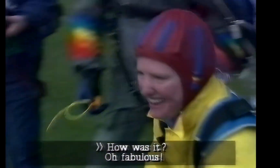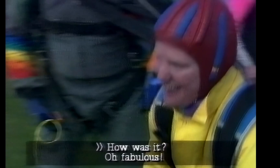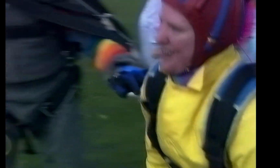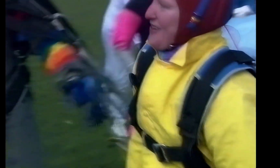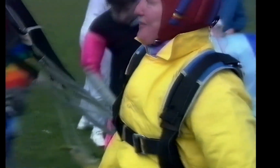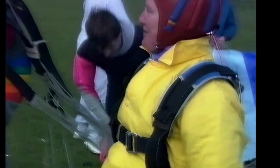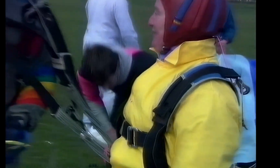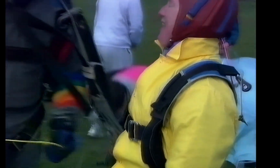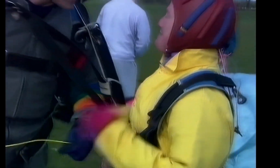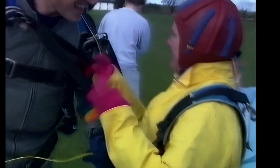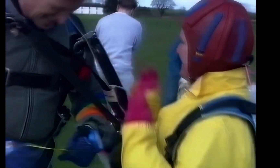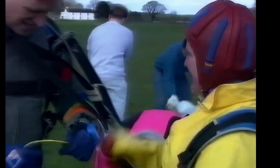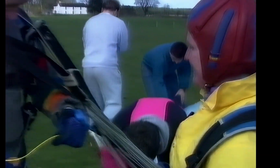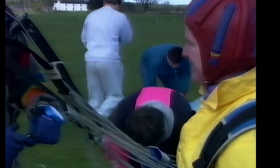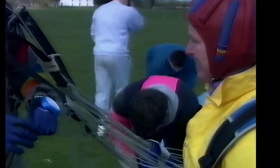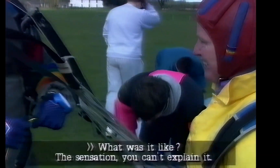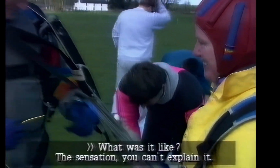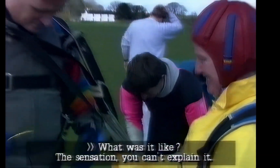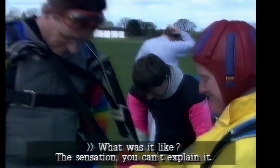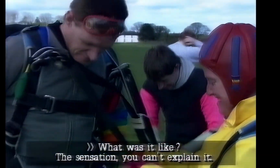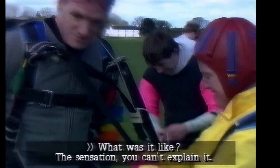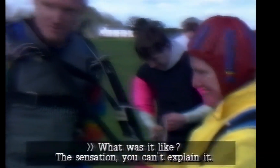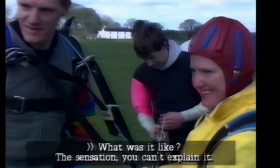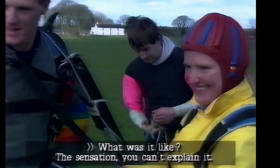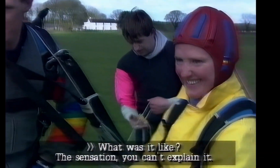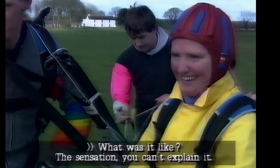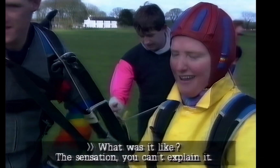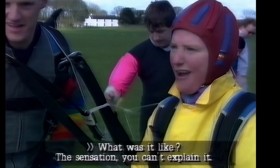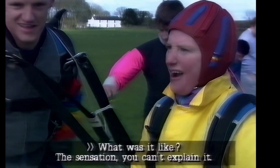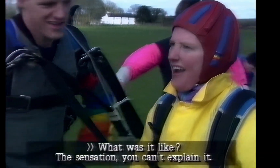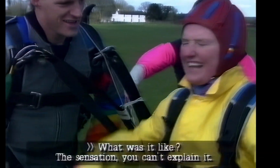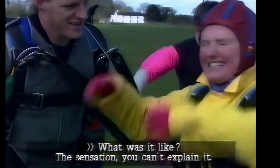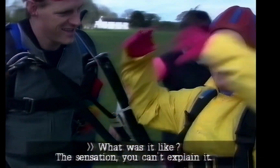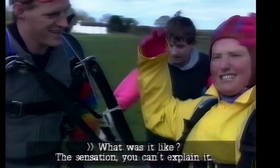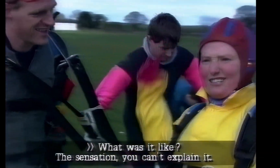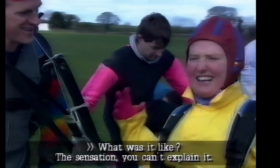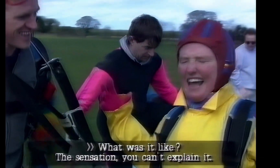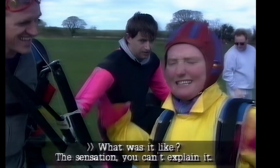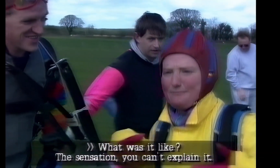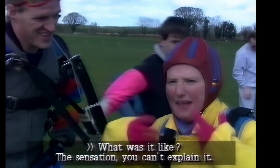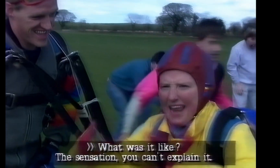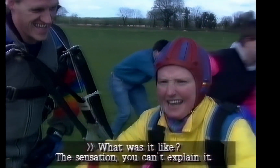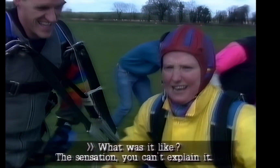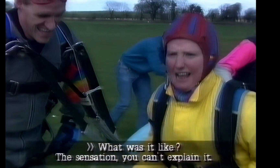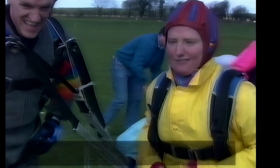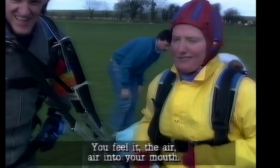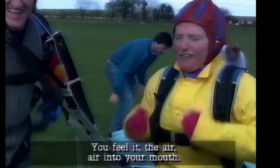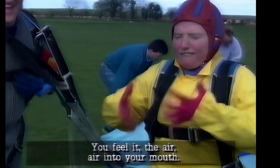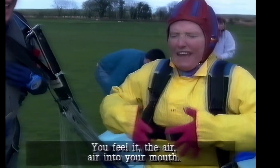It's good. Fabulous. God. What was it like? Sensation. You can't explain. You feel